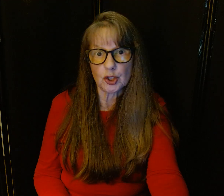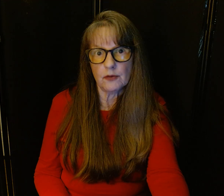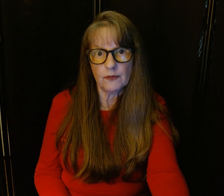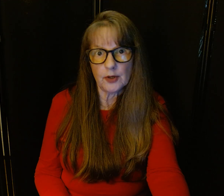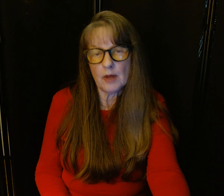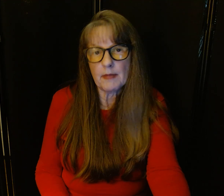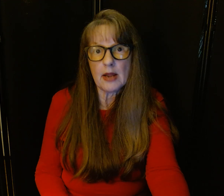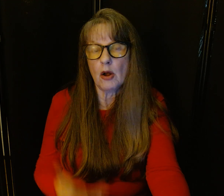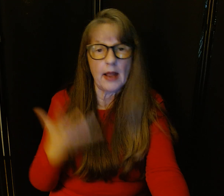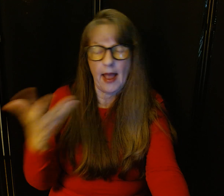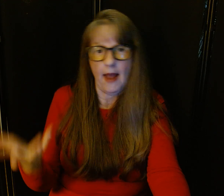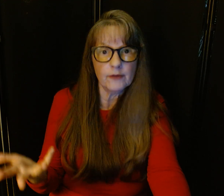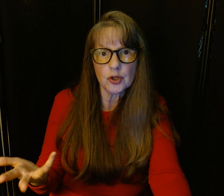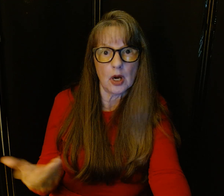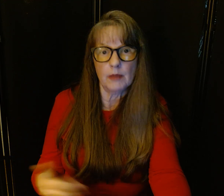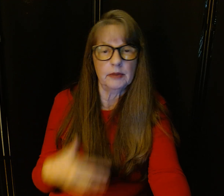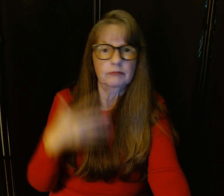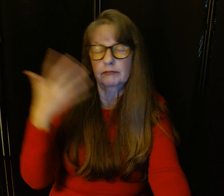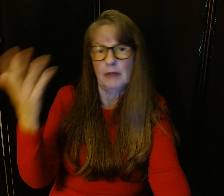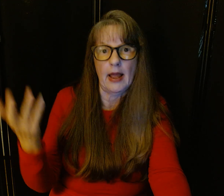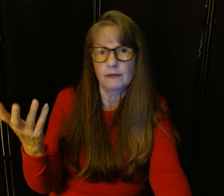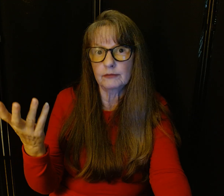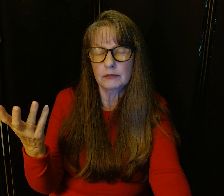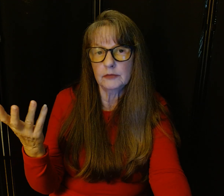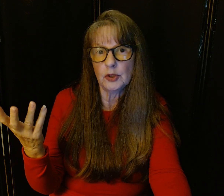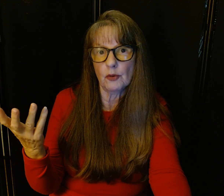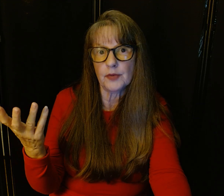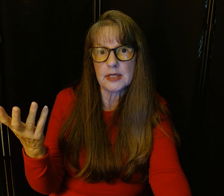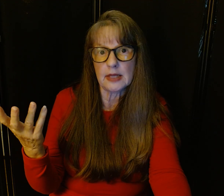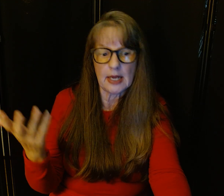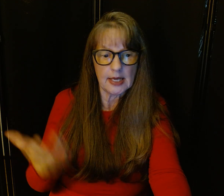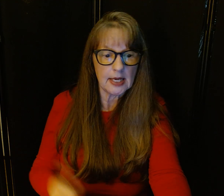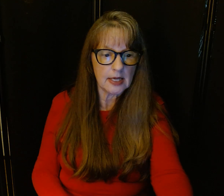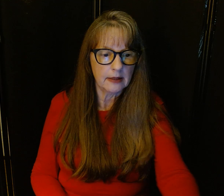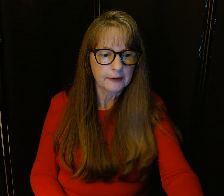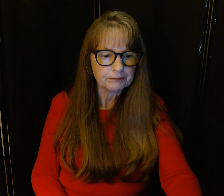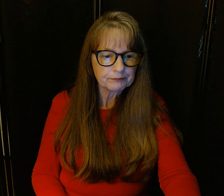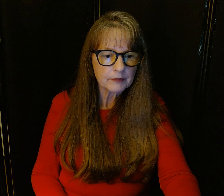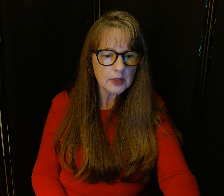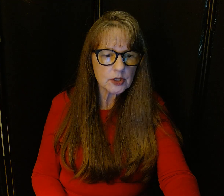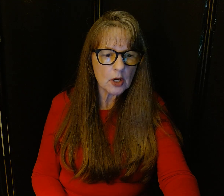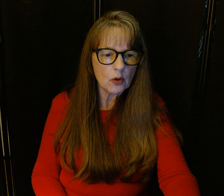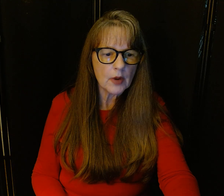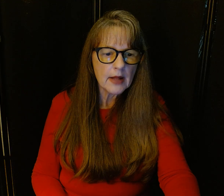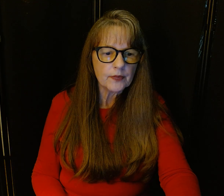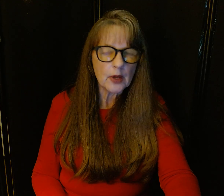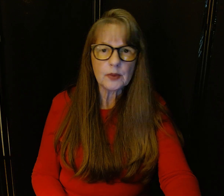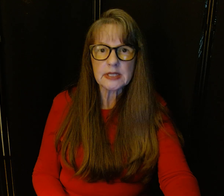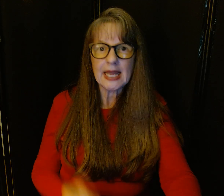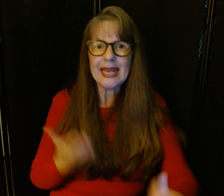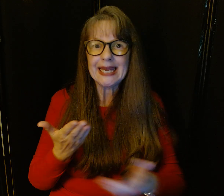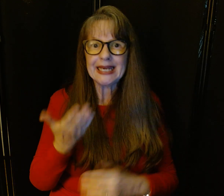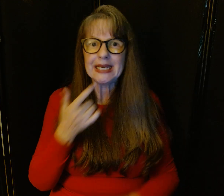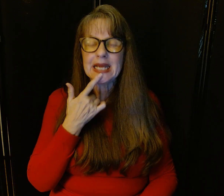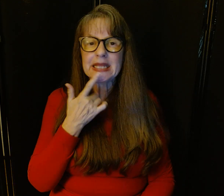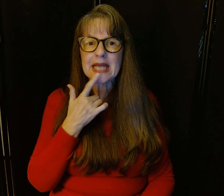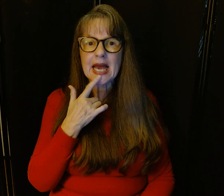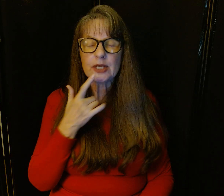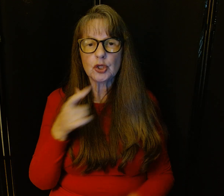fear. They may have a job and have, things that they need. So they were saying that